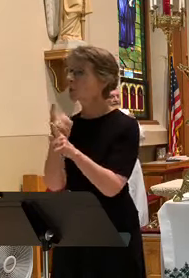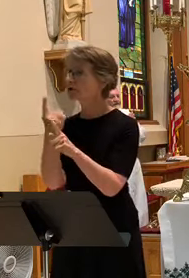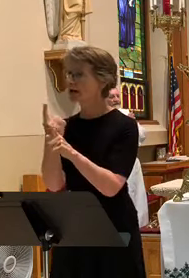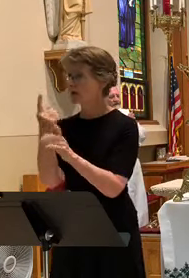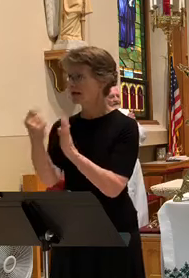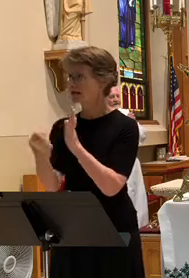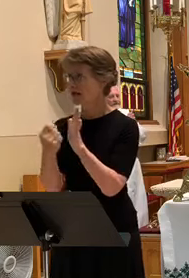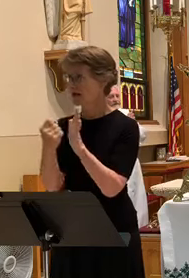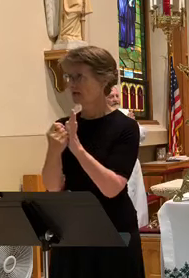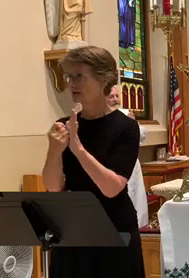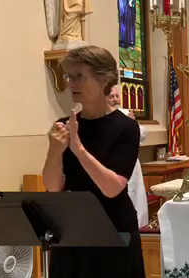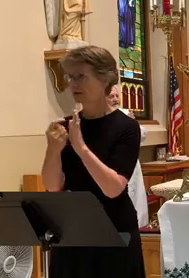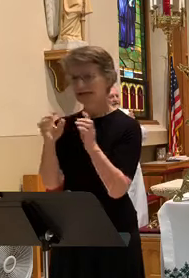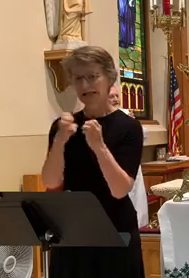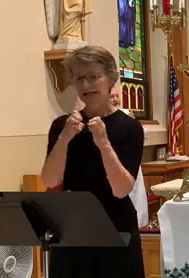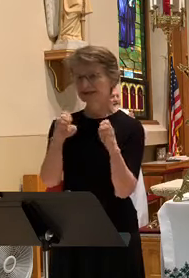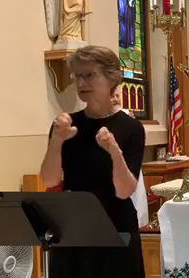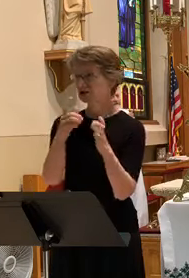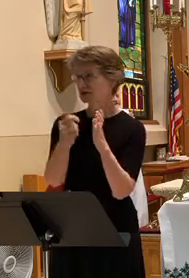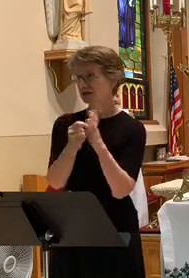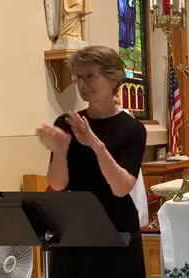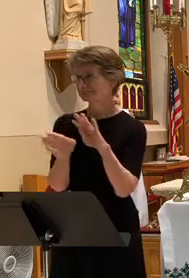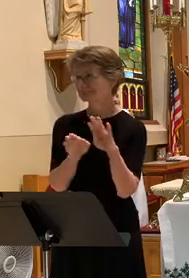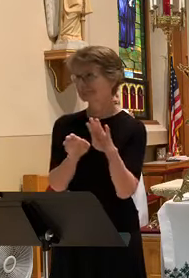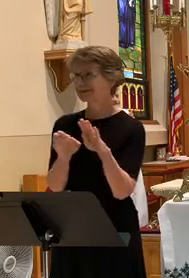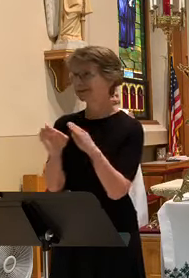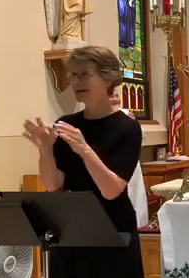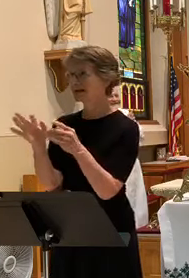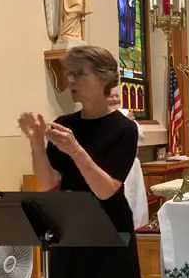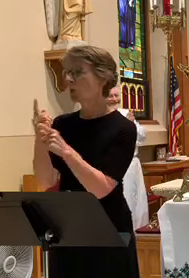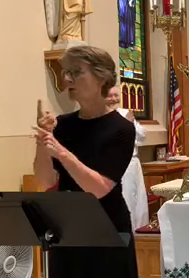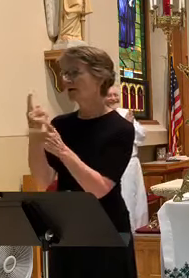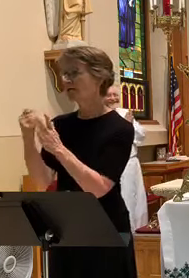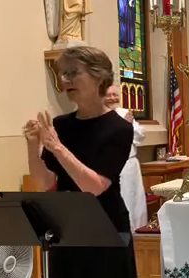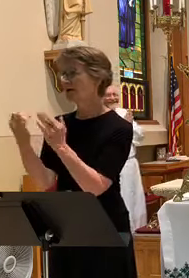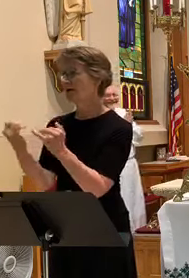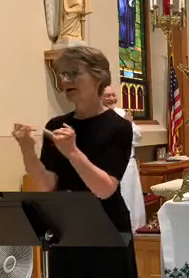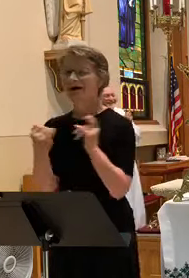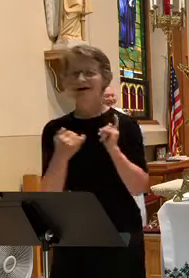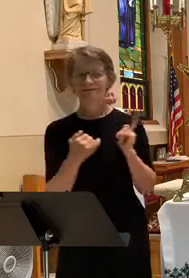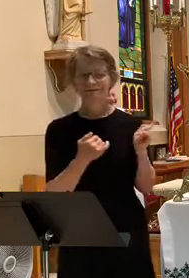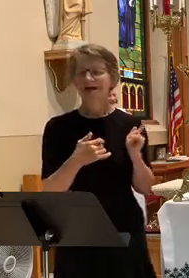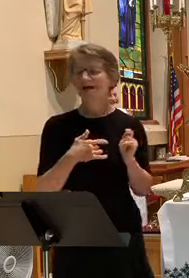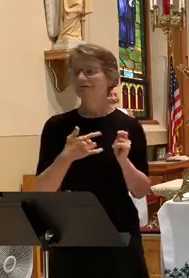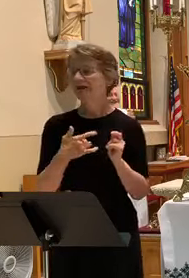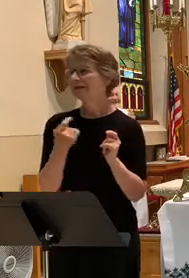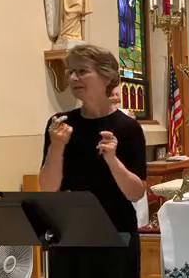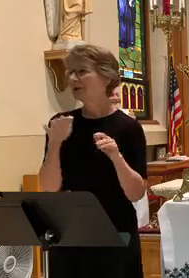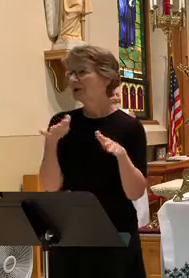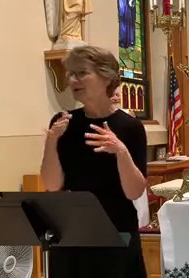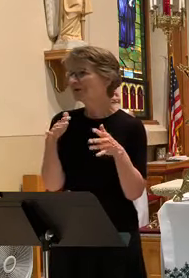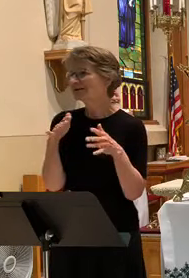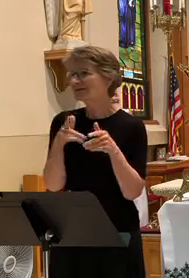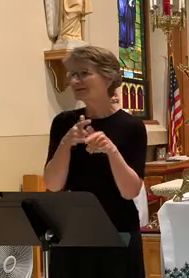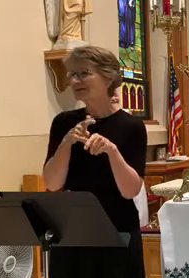Time. I'm a little bit nervous. This is the first time I've been able to do this online here,